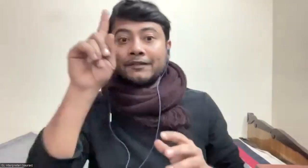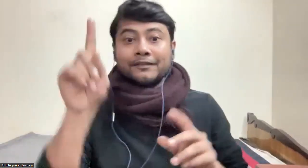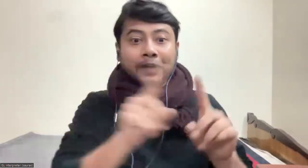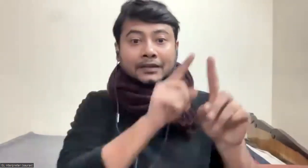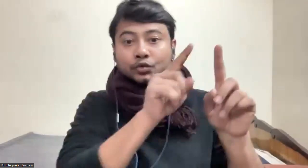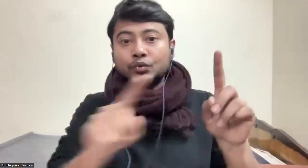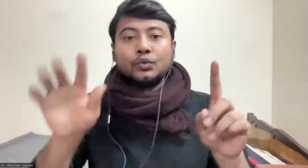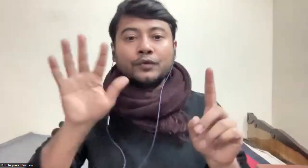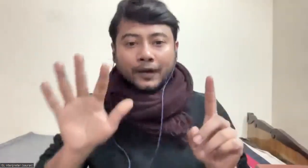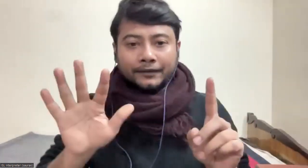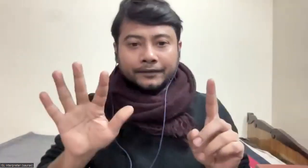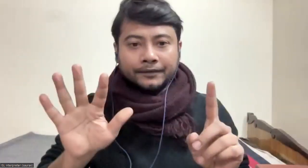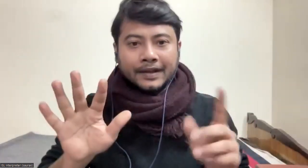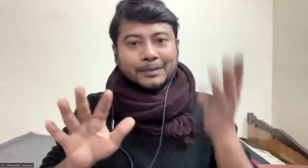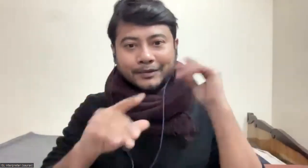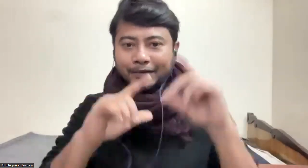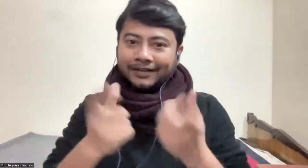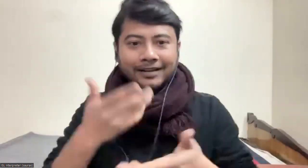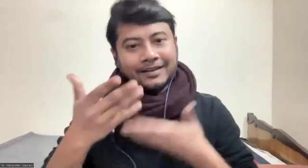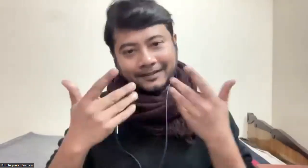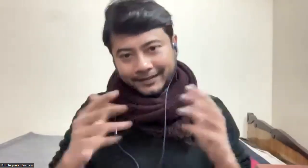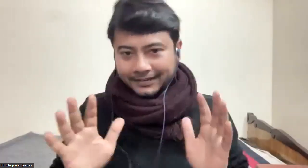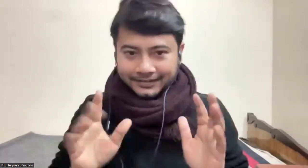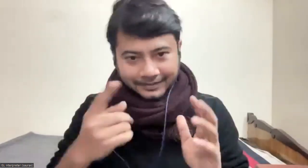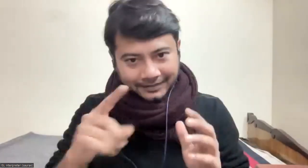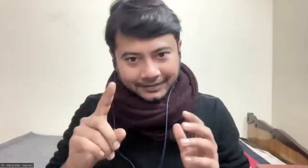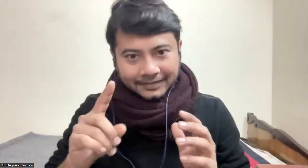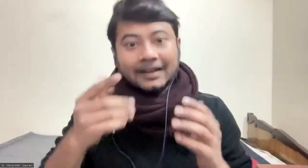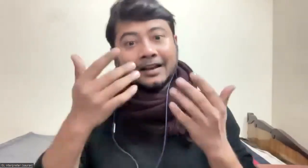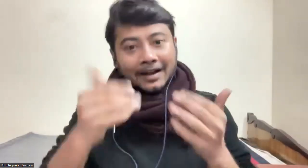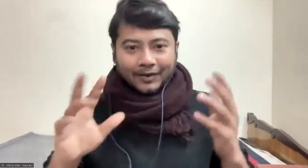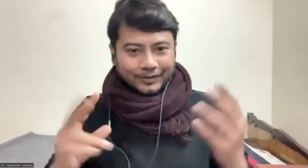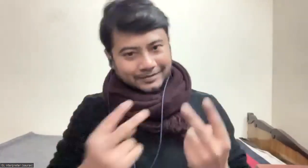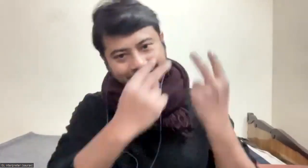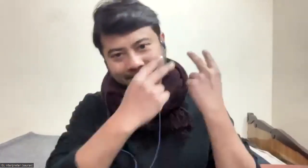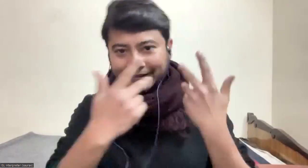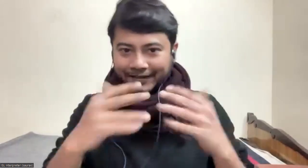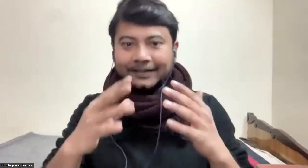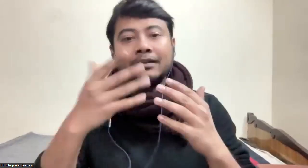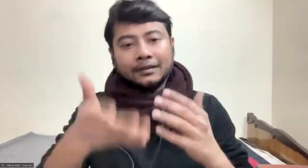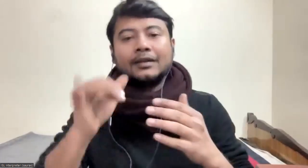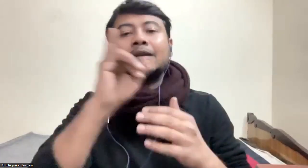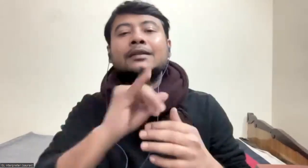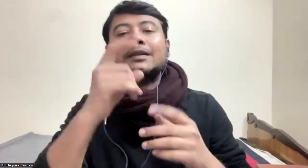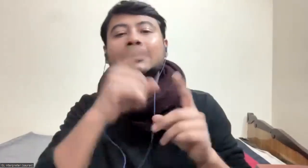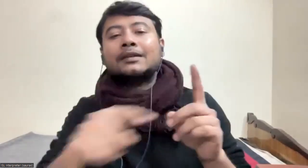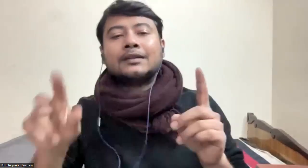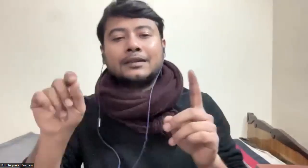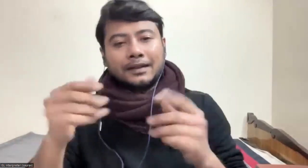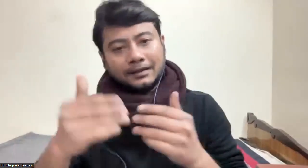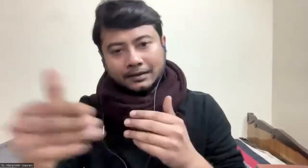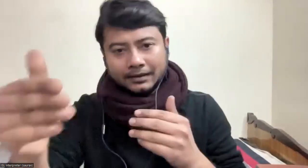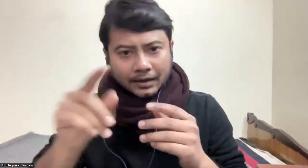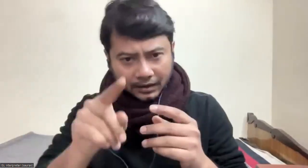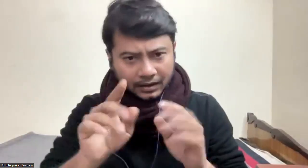number 6. So is it clear till now, or you want me to repeat any point?